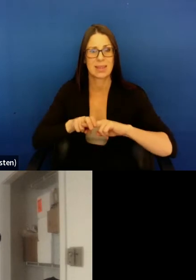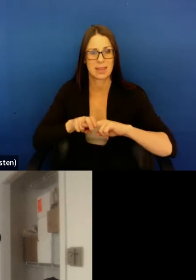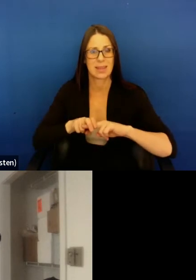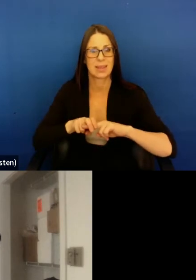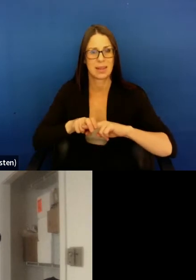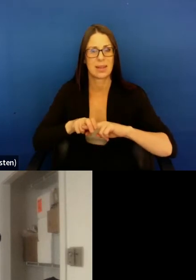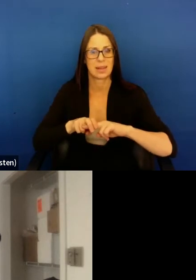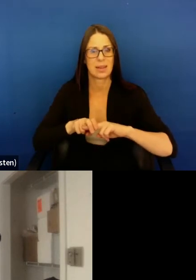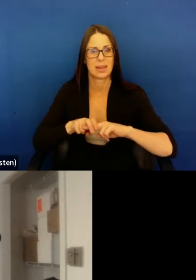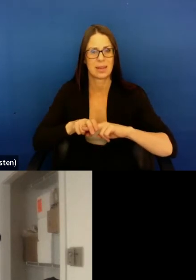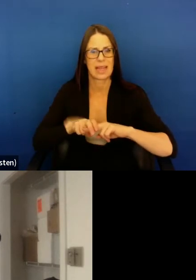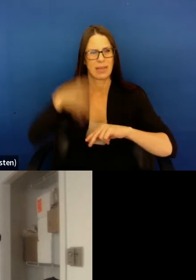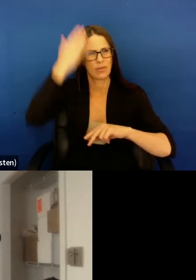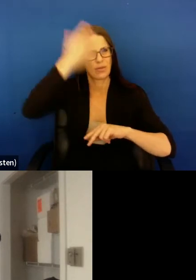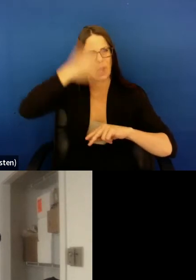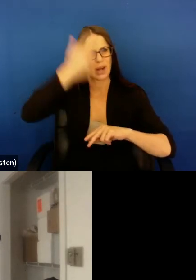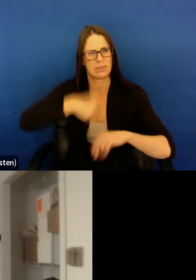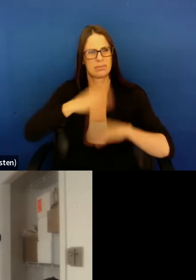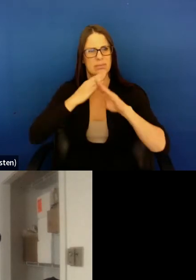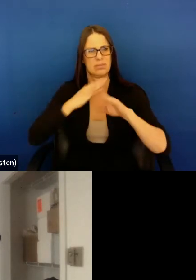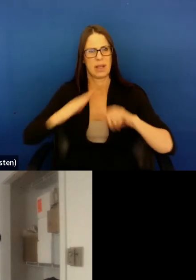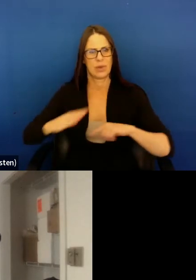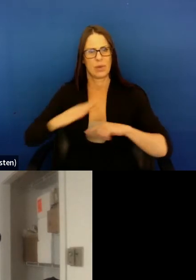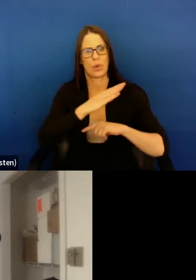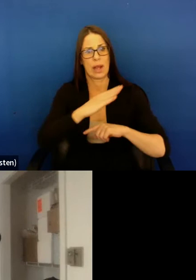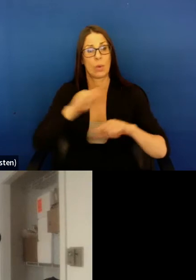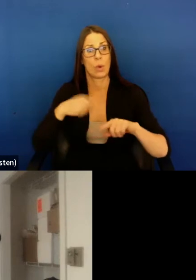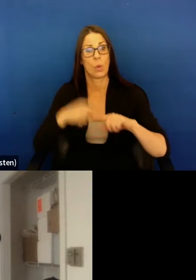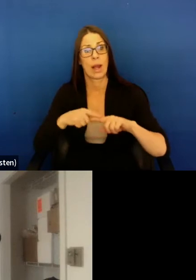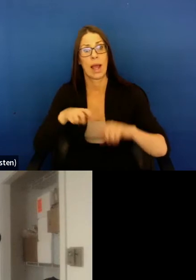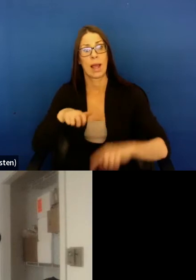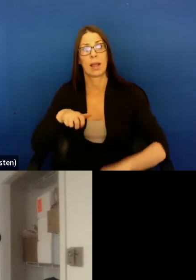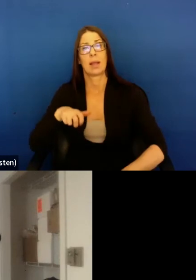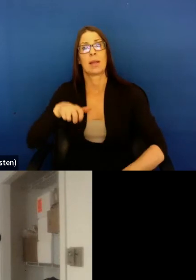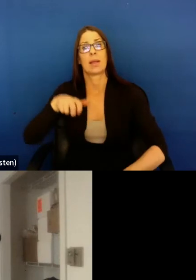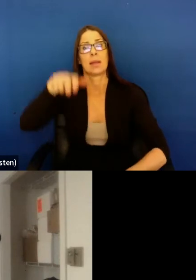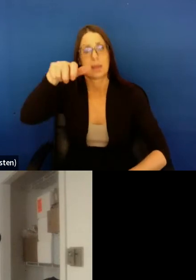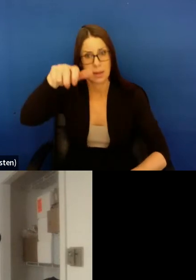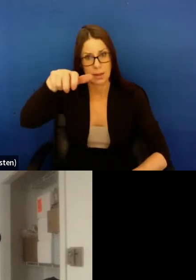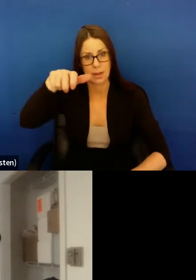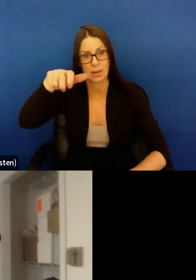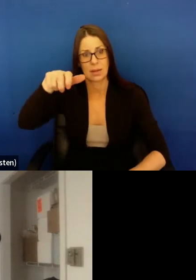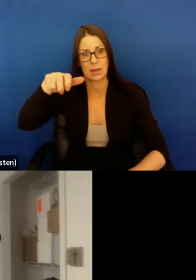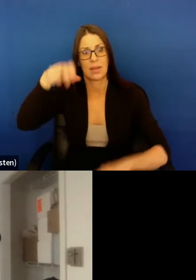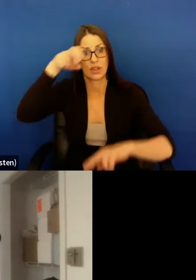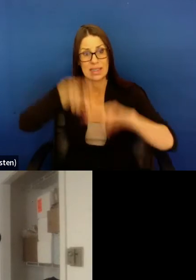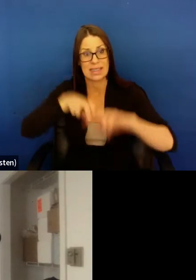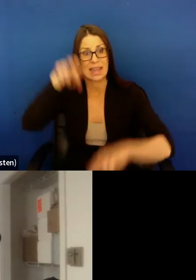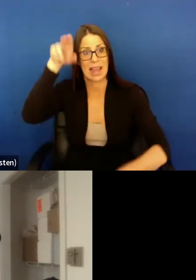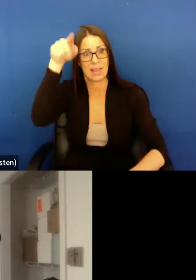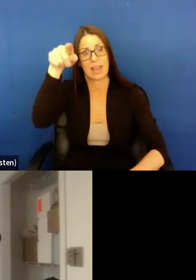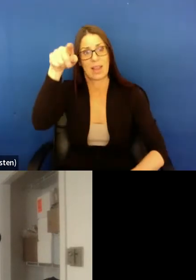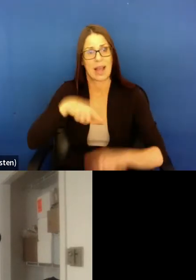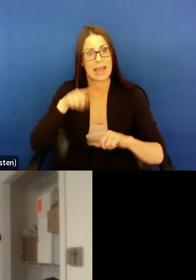of the ramps. So if I get to the top of the ramp and there's a seat there, I can't go across and then go down on the